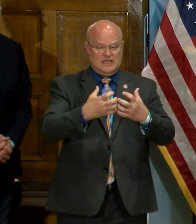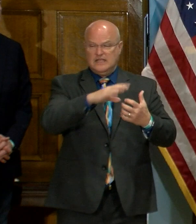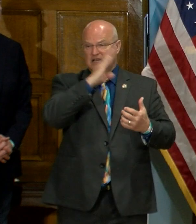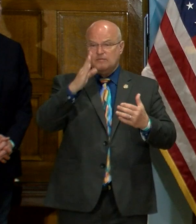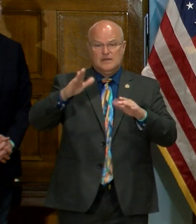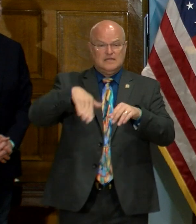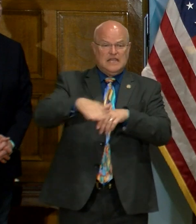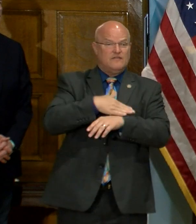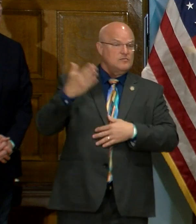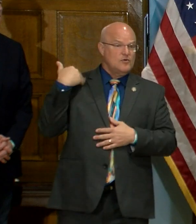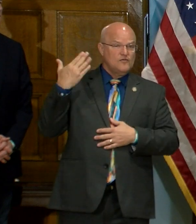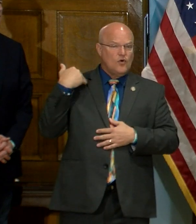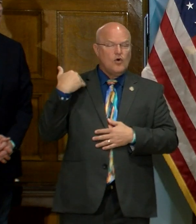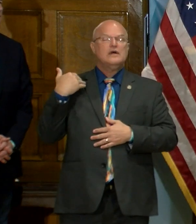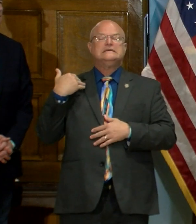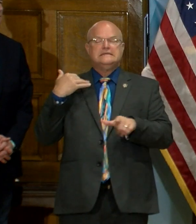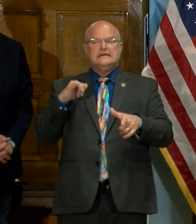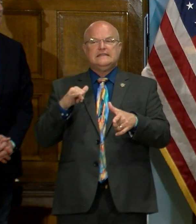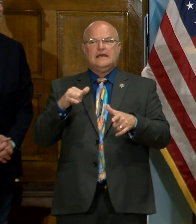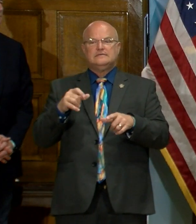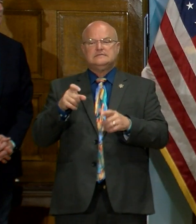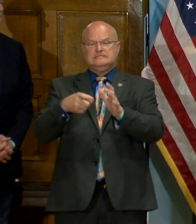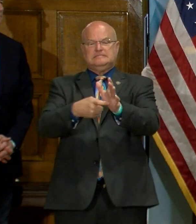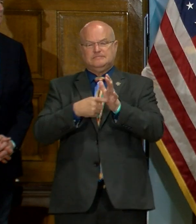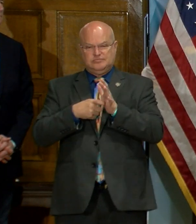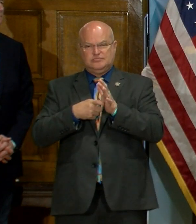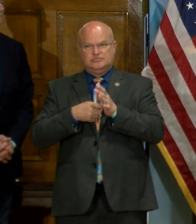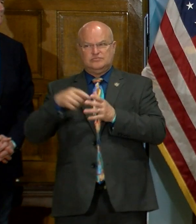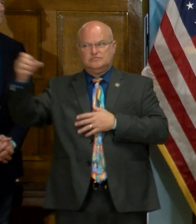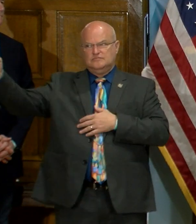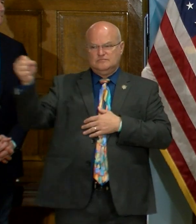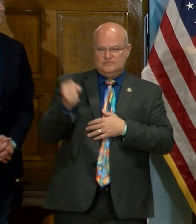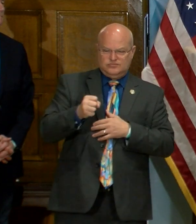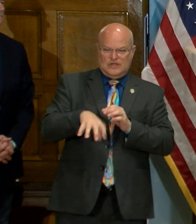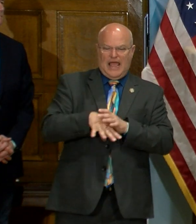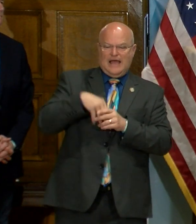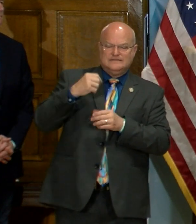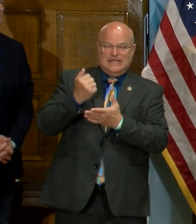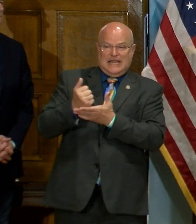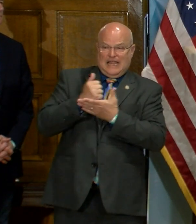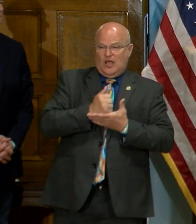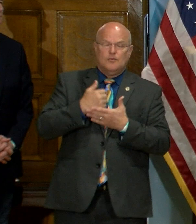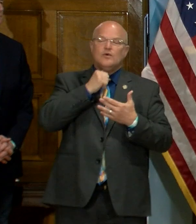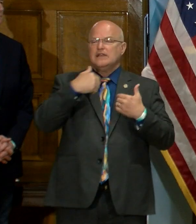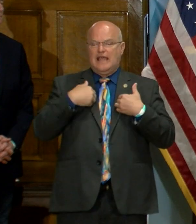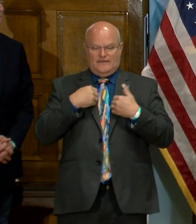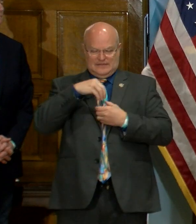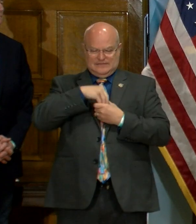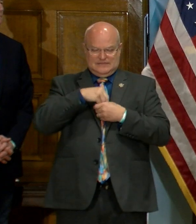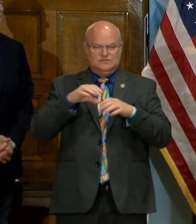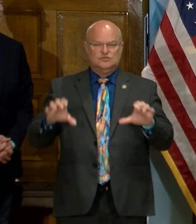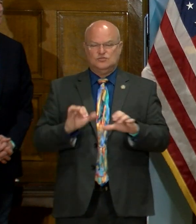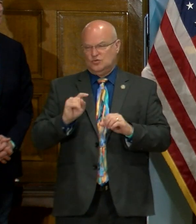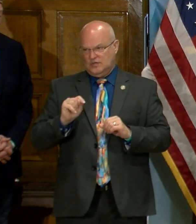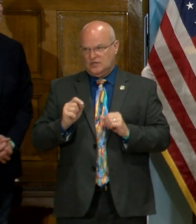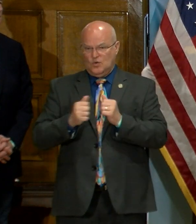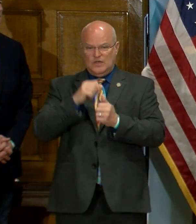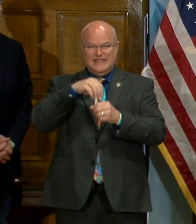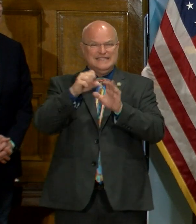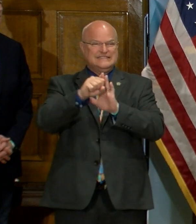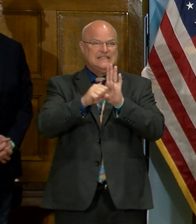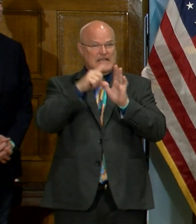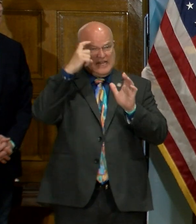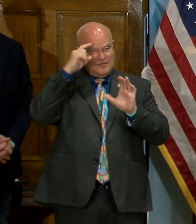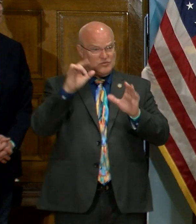been covered before, it was almost imperative that we had to bring in some additional outside help because we just didn't have the capacity, as the governor said, within